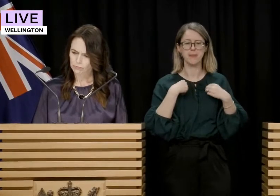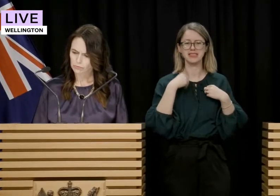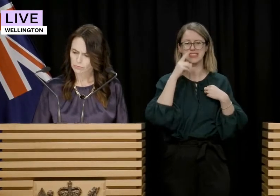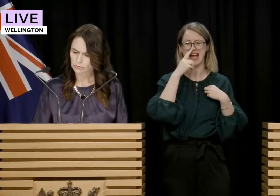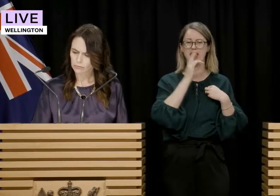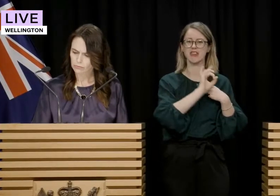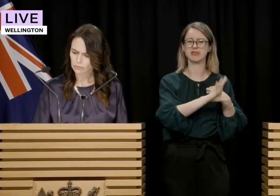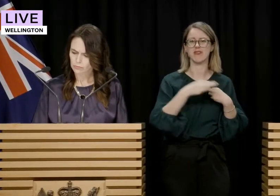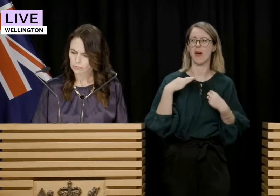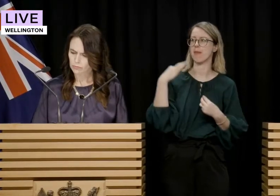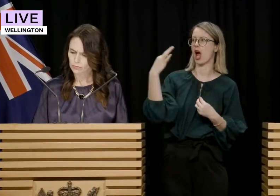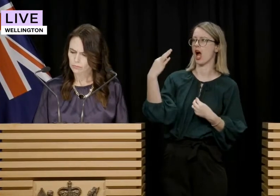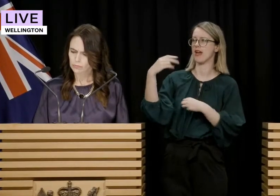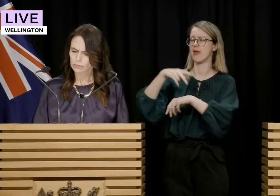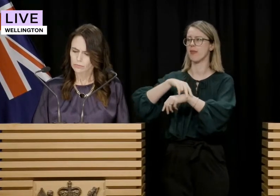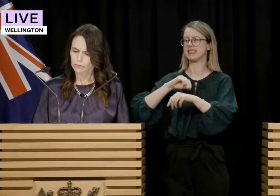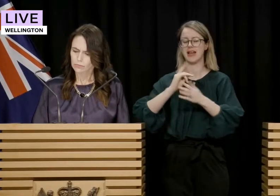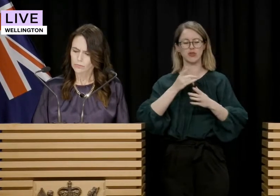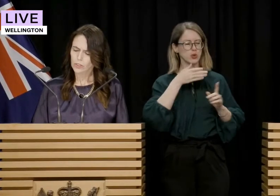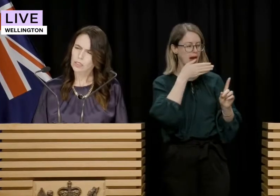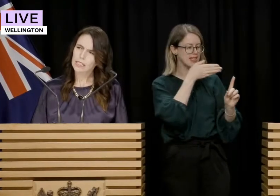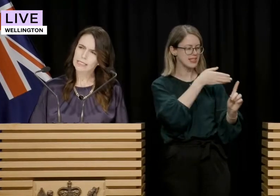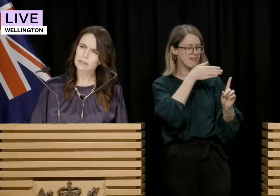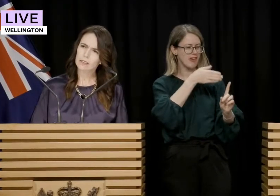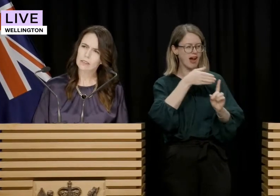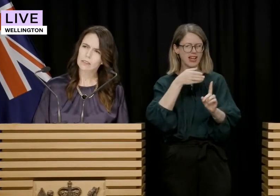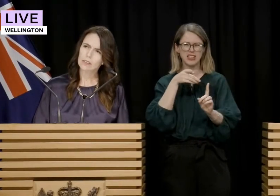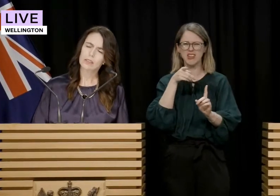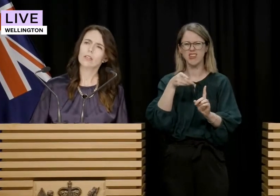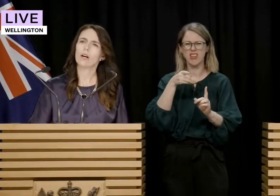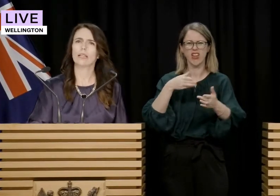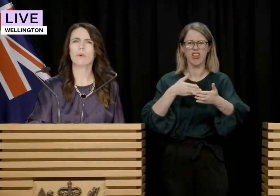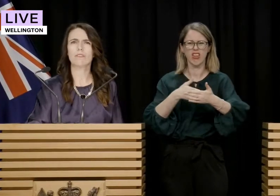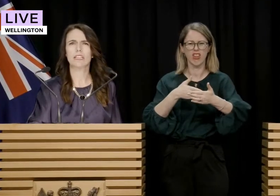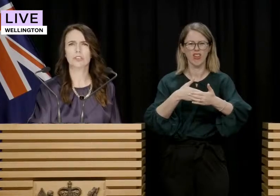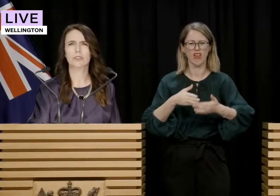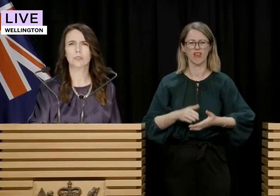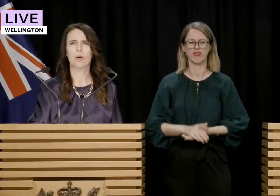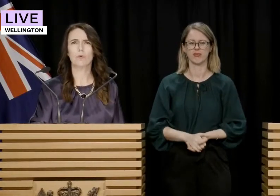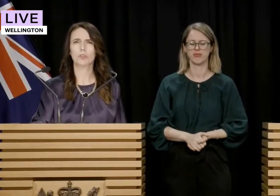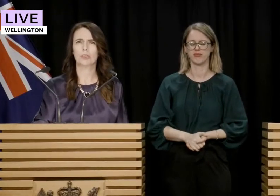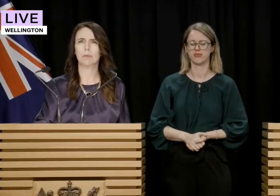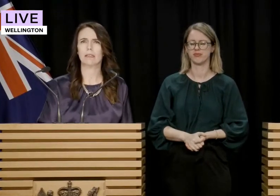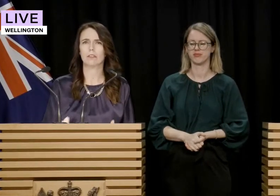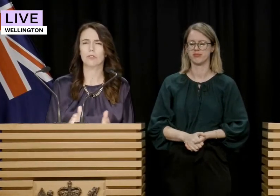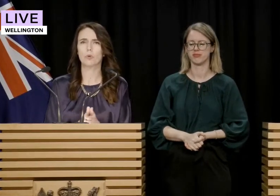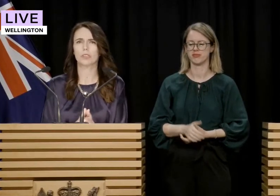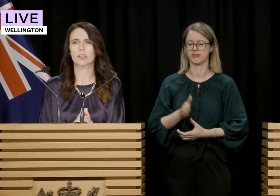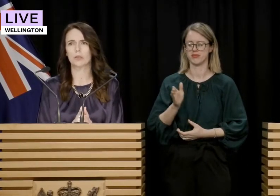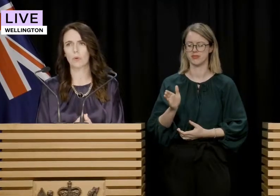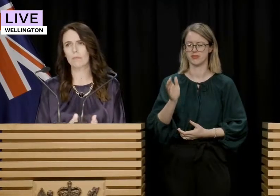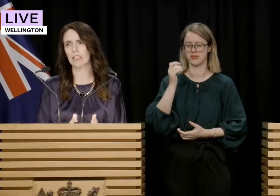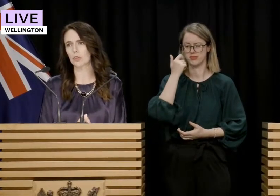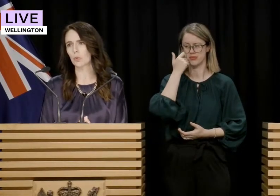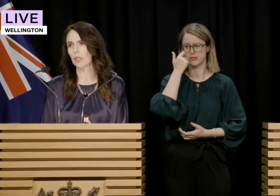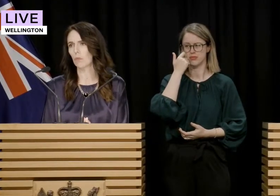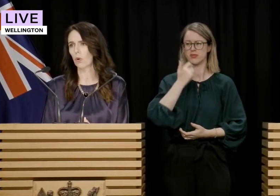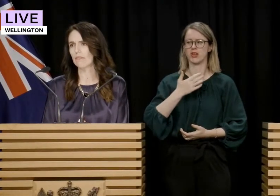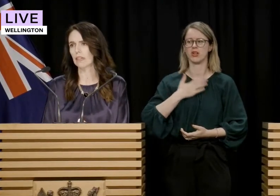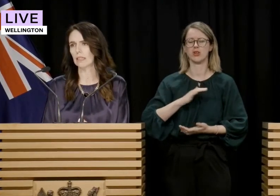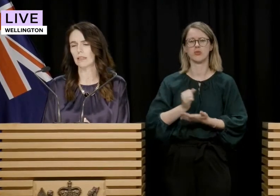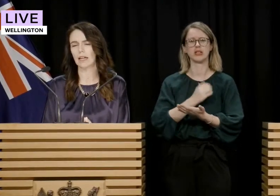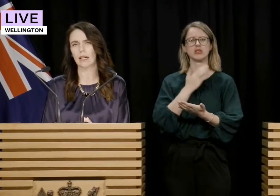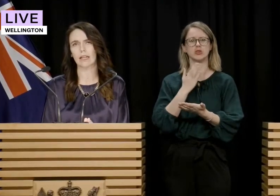It's actually the police identifying and going to those businesses. Isn't that a bit of an administrative? I think one of the issues as well will just be, of course, you want to make sure